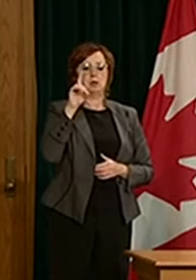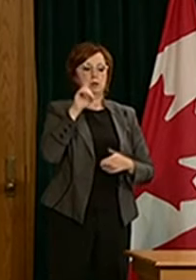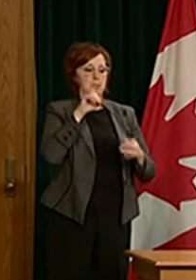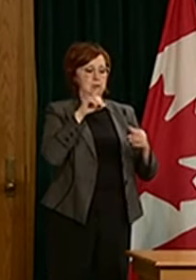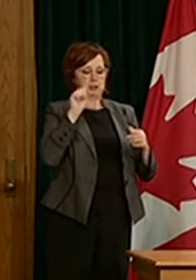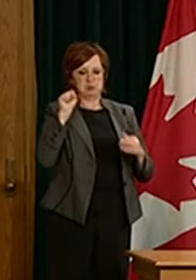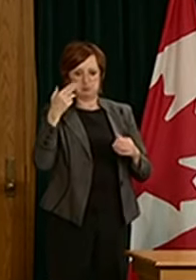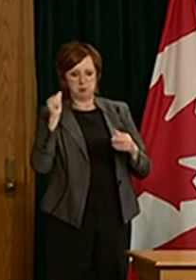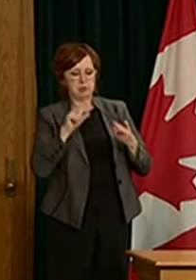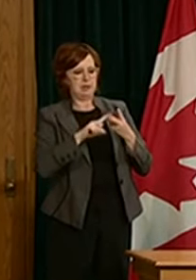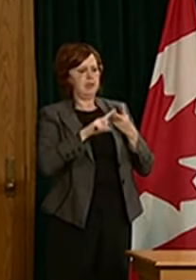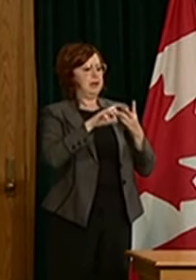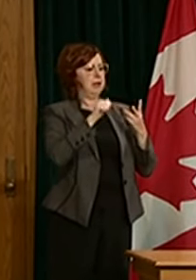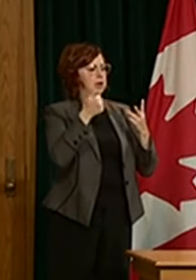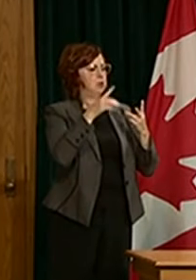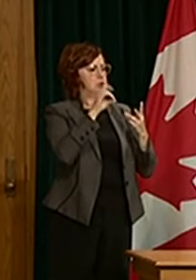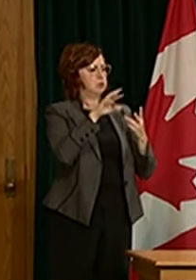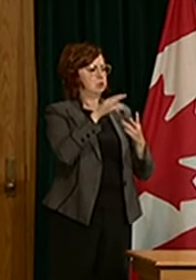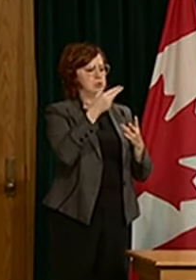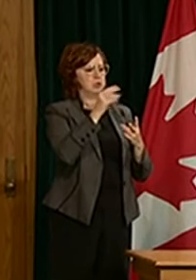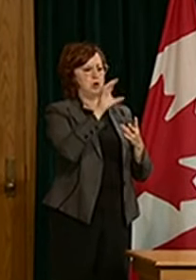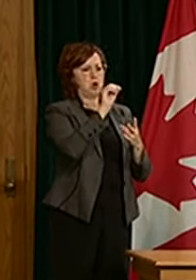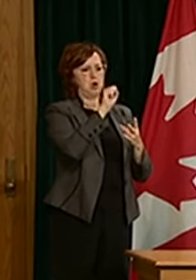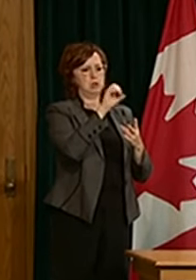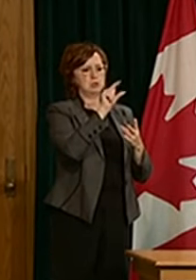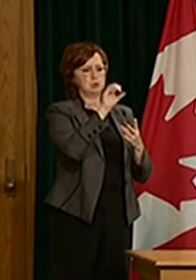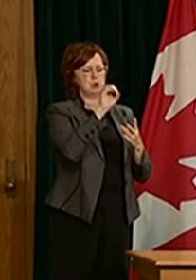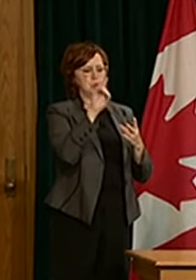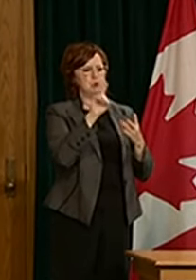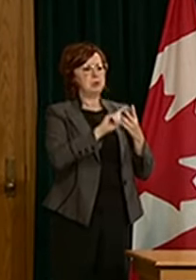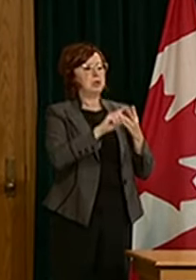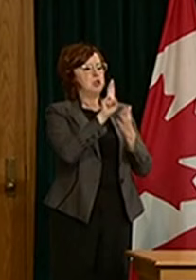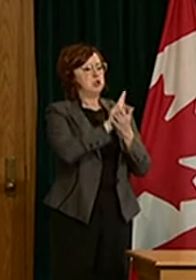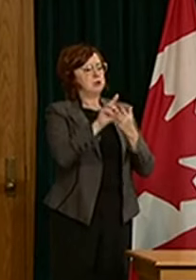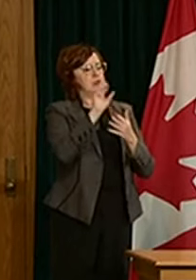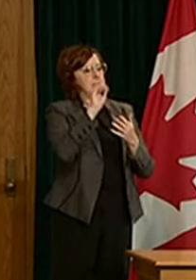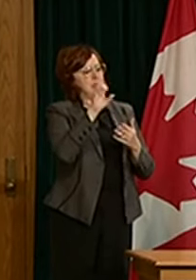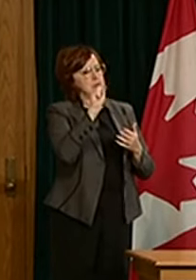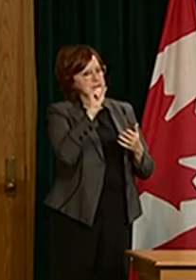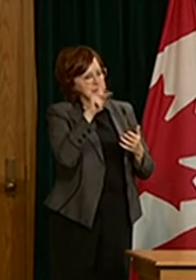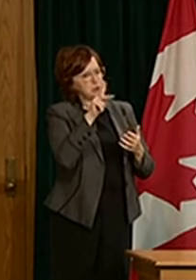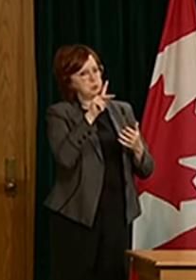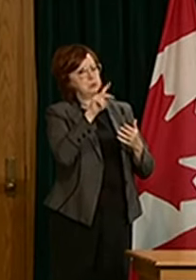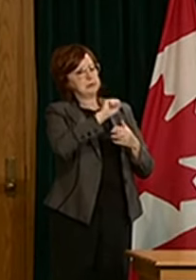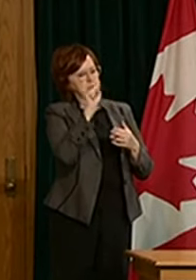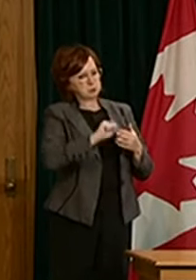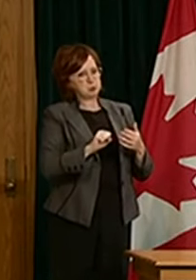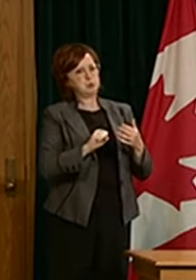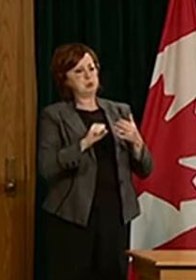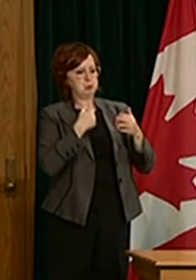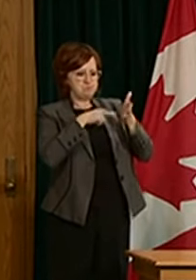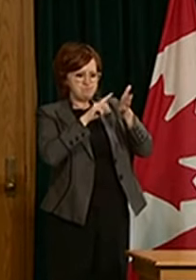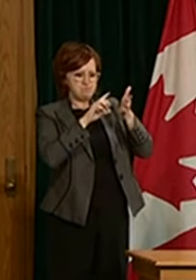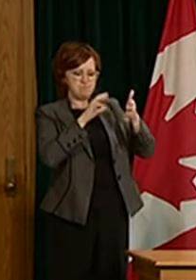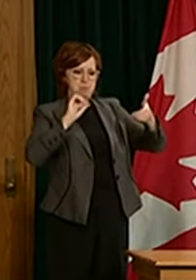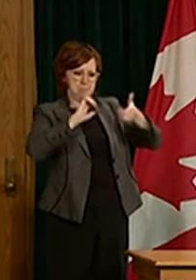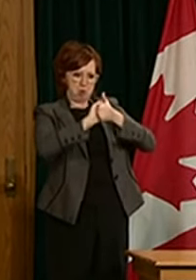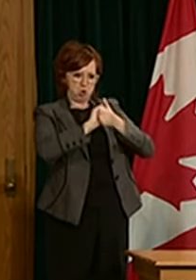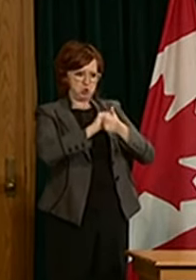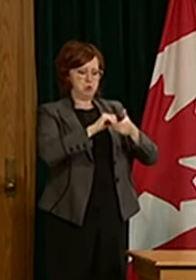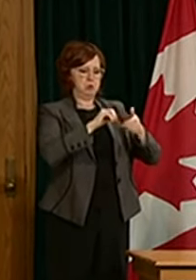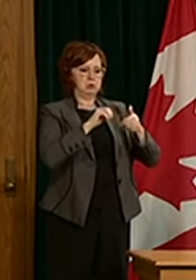the Computational Epidemiology and Public Health Informatics Lab at the University of Saskatchewan to do this modeling. We also